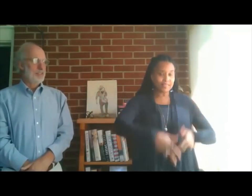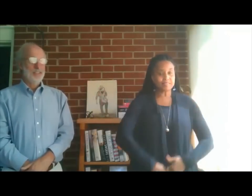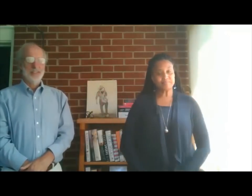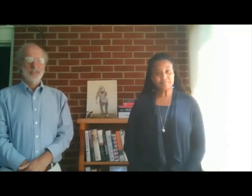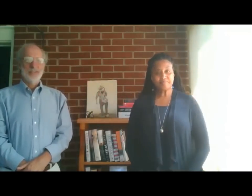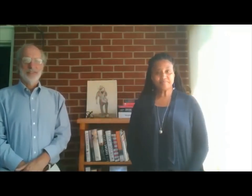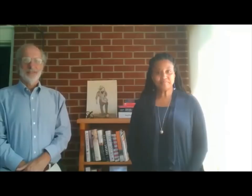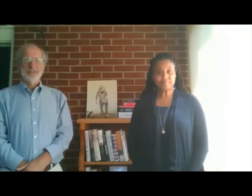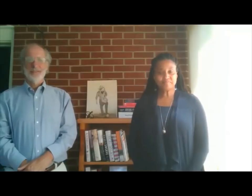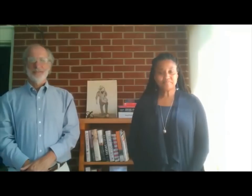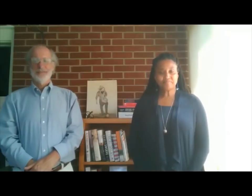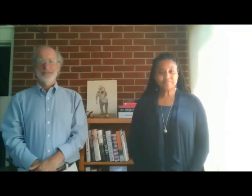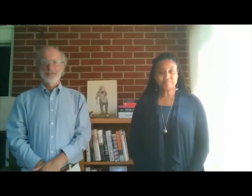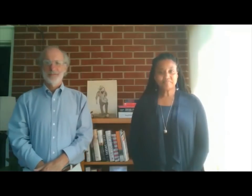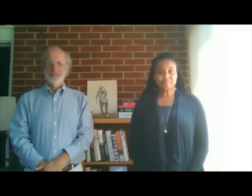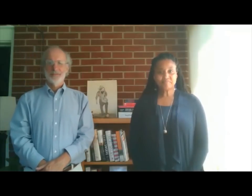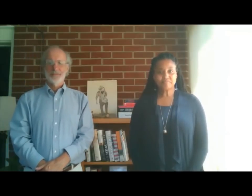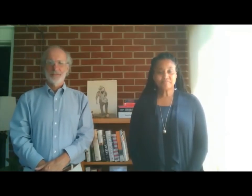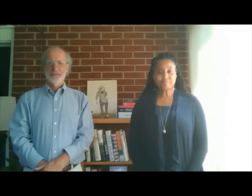Rocking.